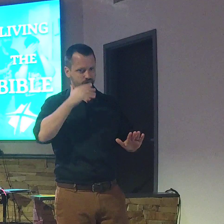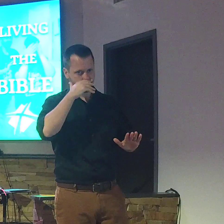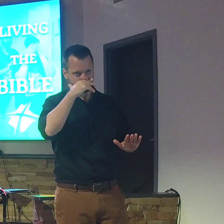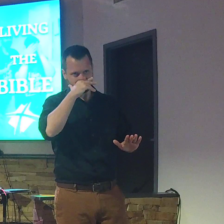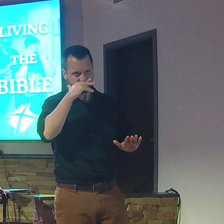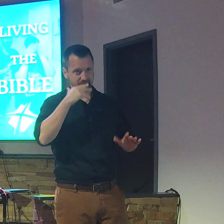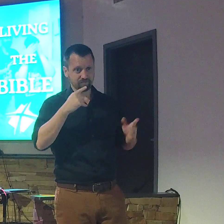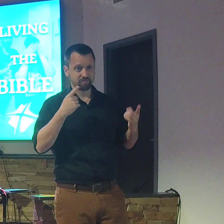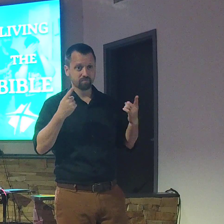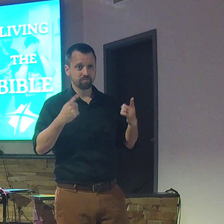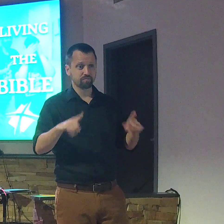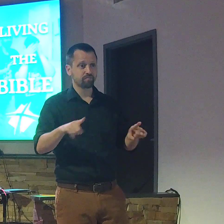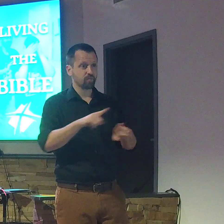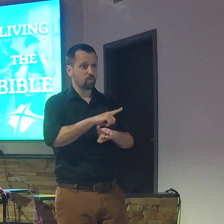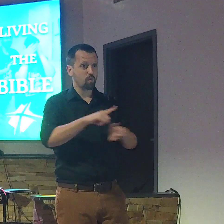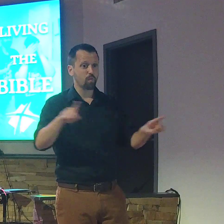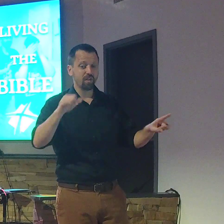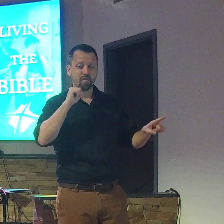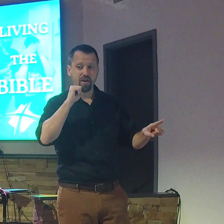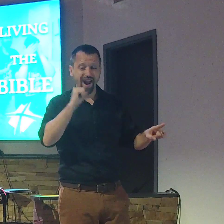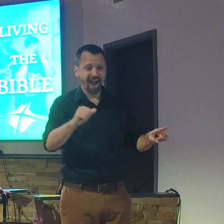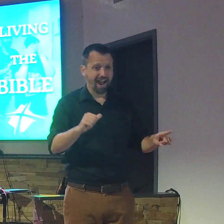But when you're not walking in the Spirit,